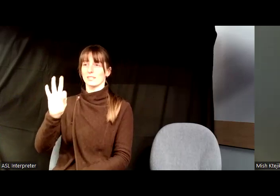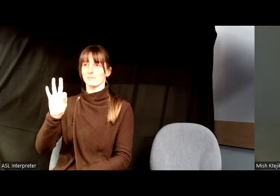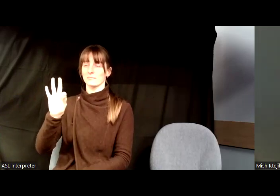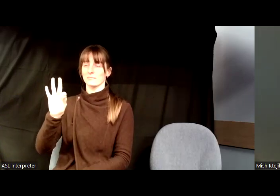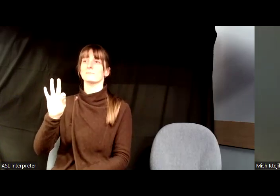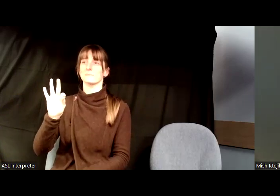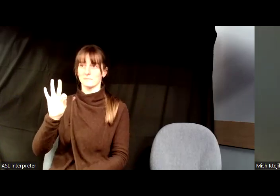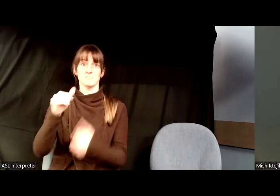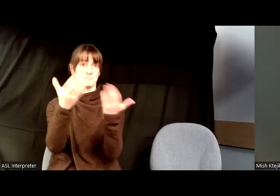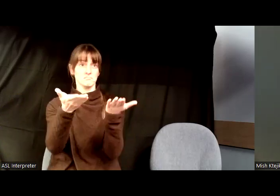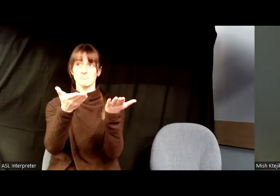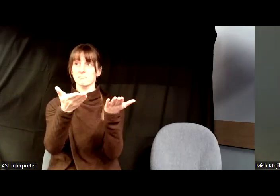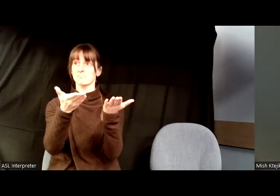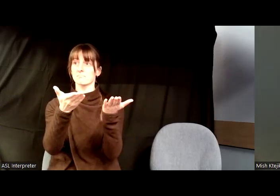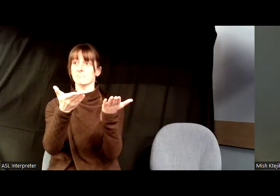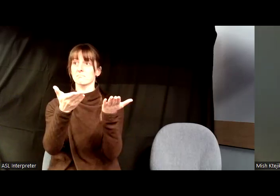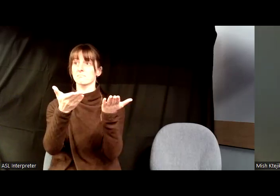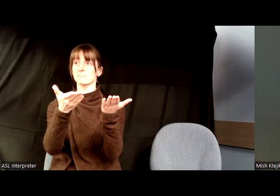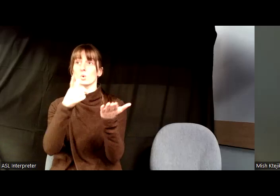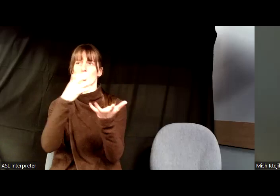750 to 676.